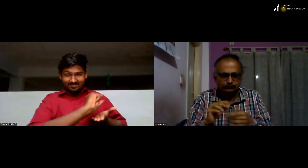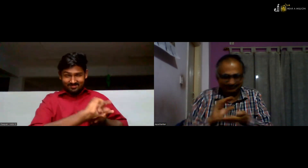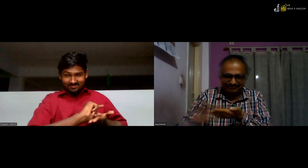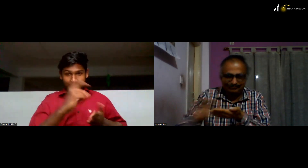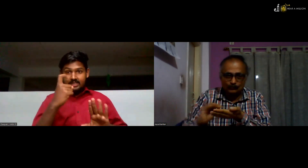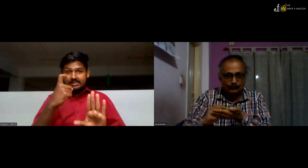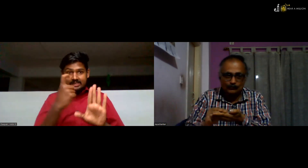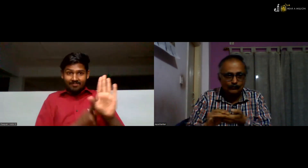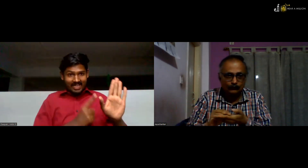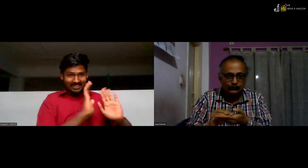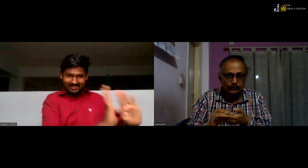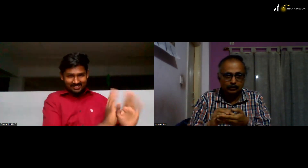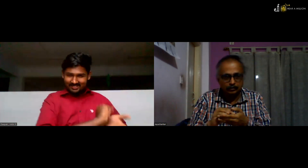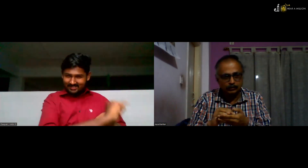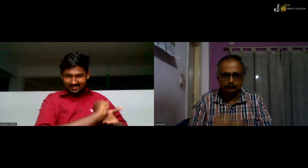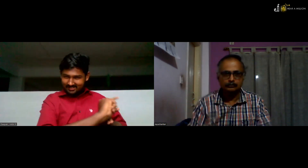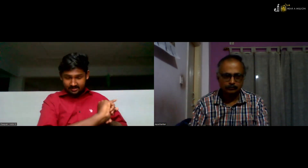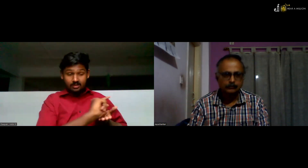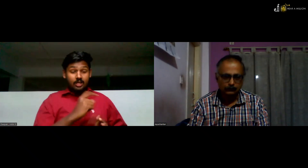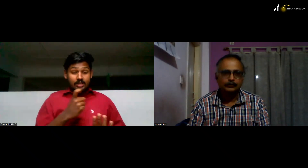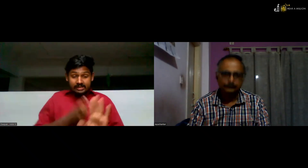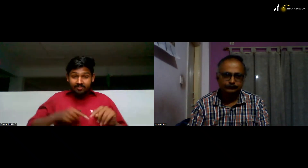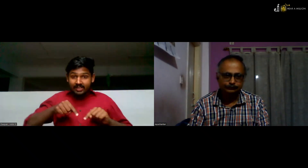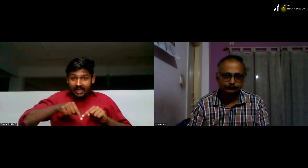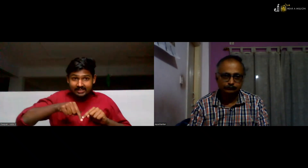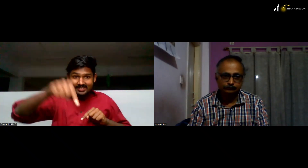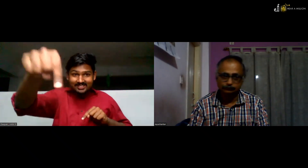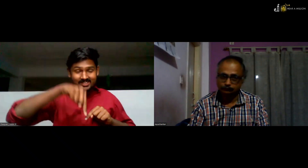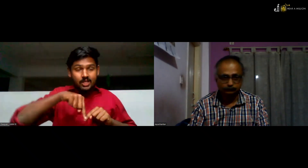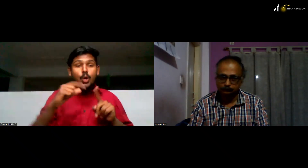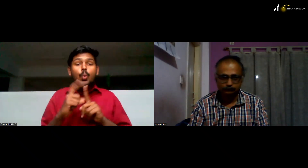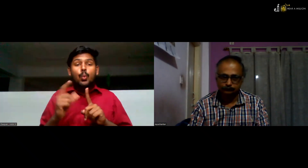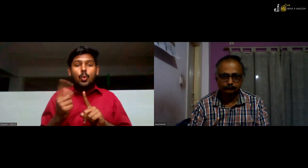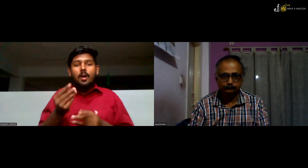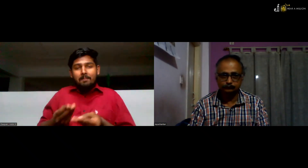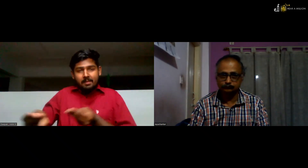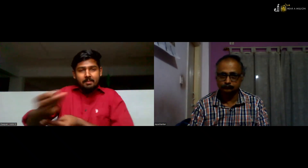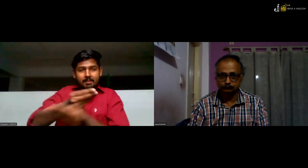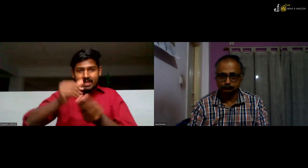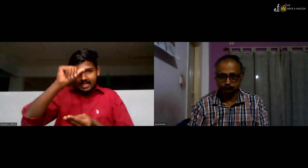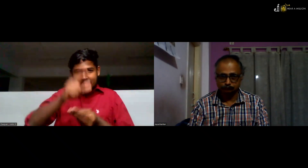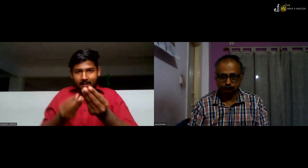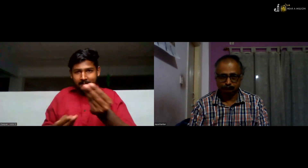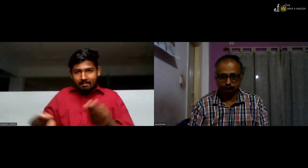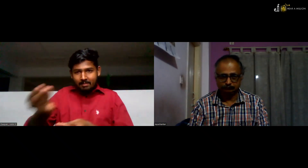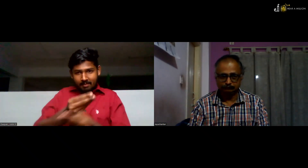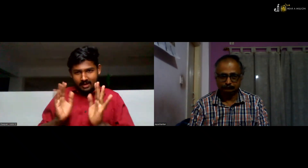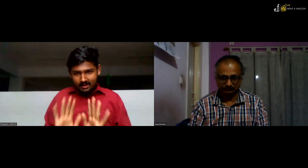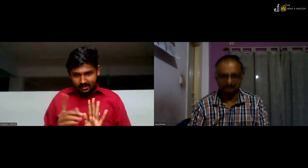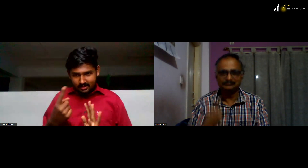if I used to use that amount, for example, if I'm all right, Deepak explaining that for 7 years, if you are going